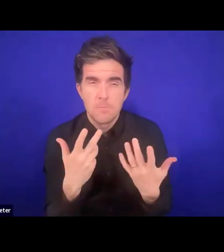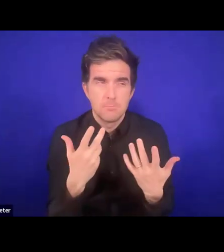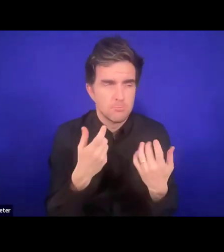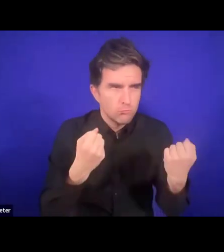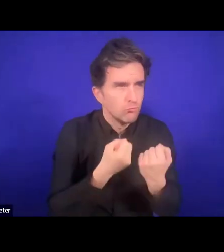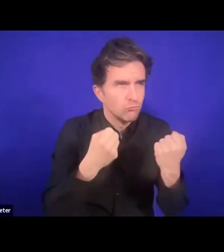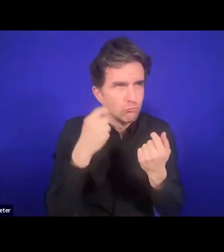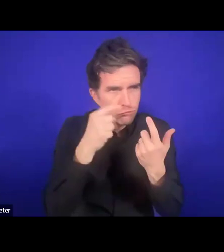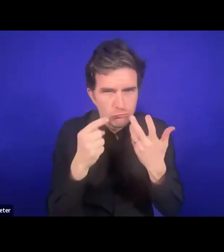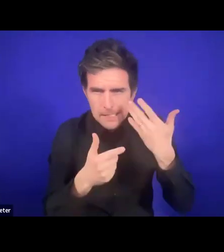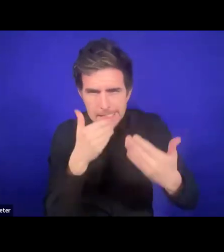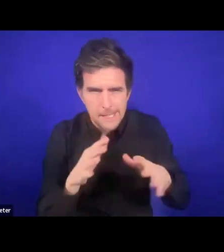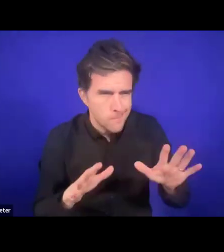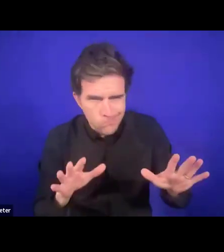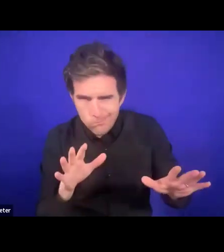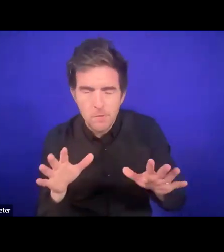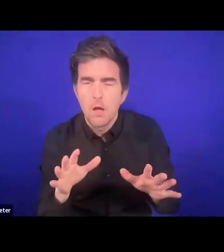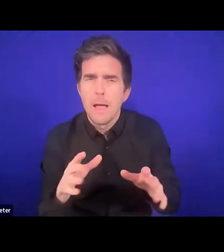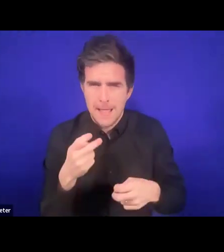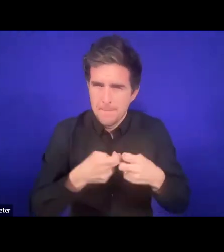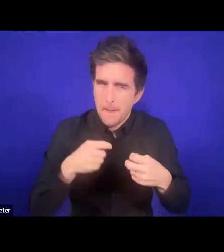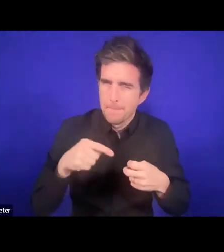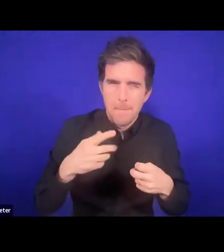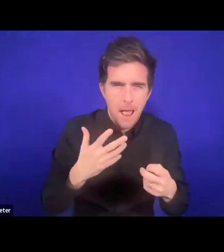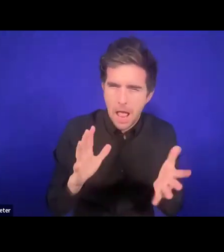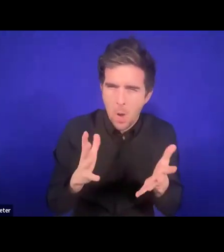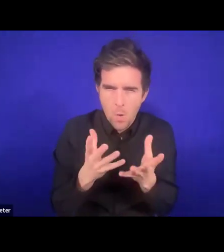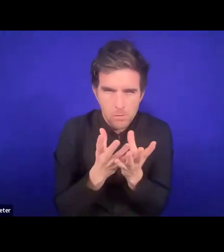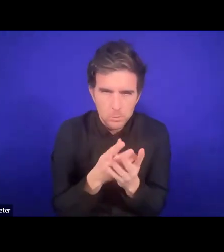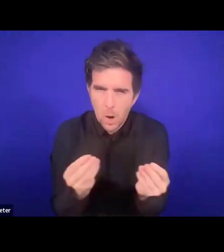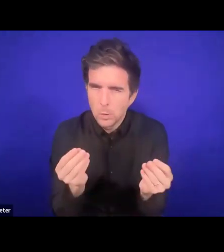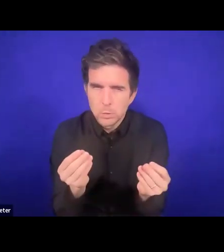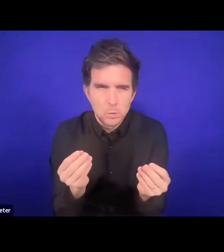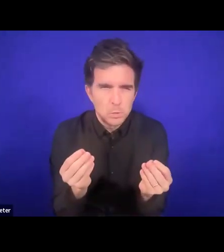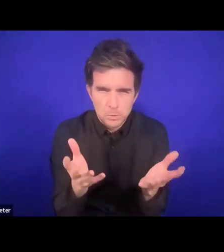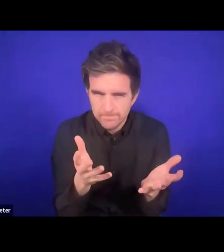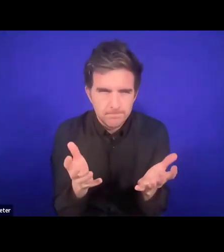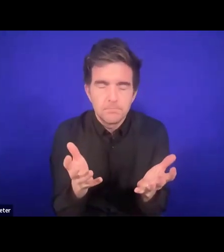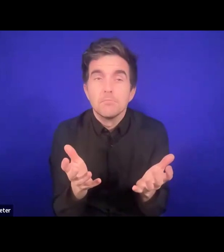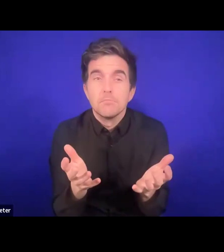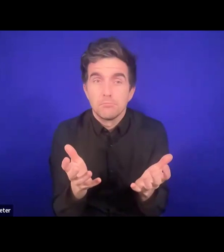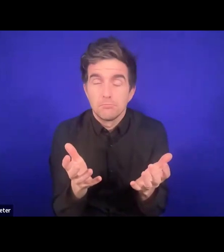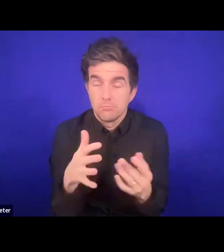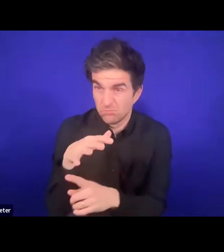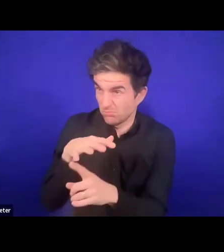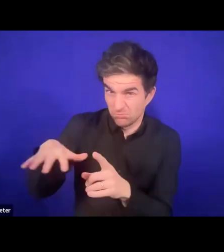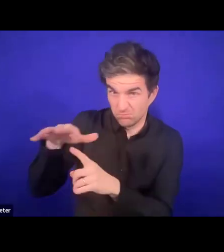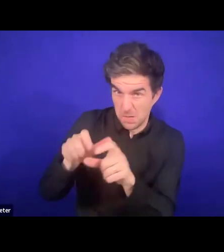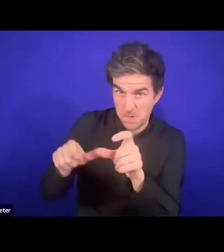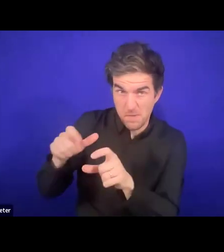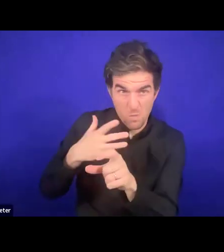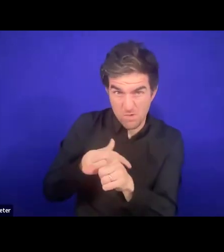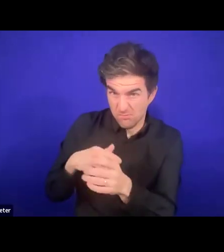become a strategic entry point for climate resilience. As many of you might know, that